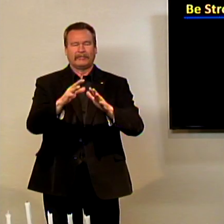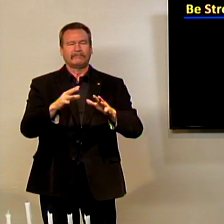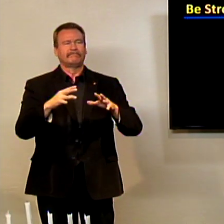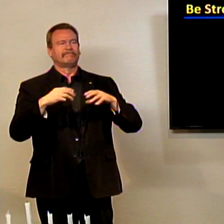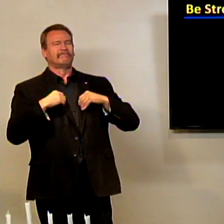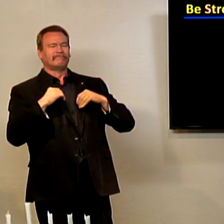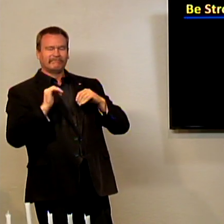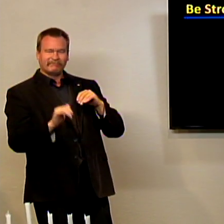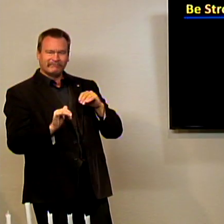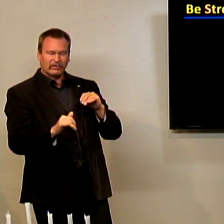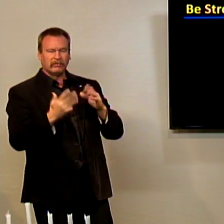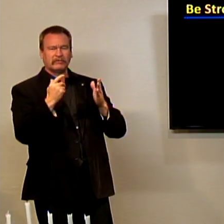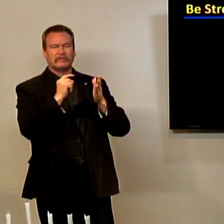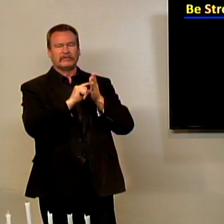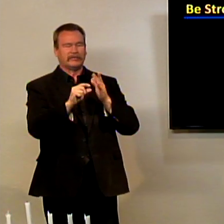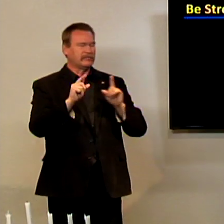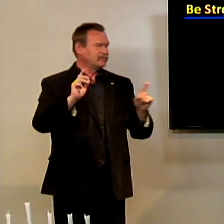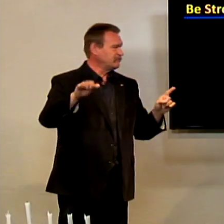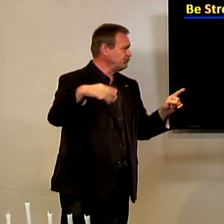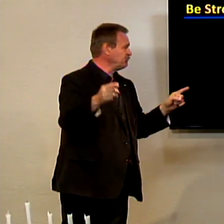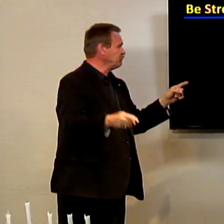And here's an example of how God chose a new leader.